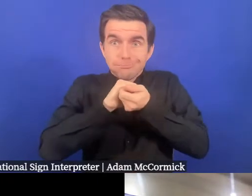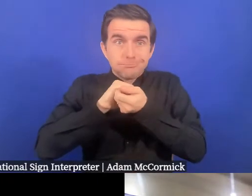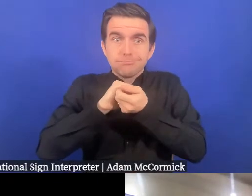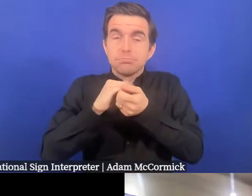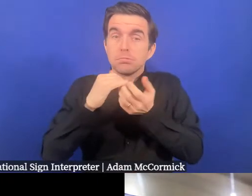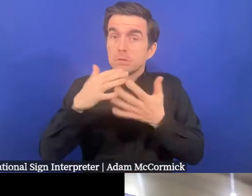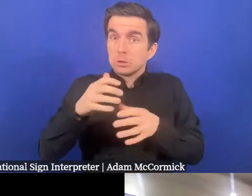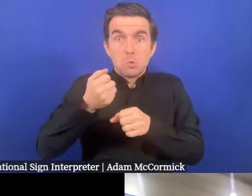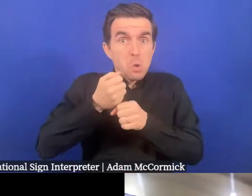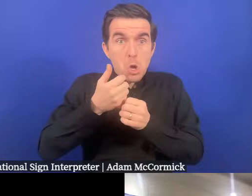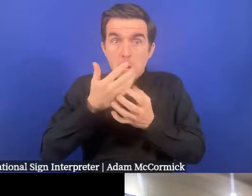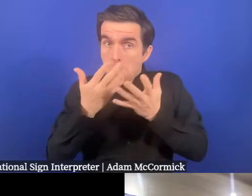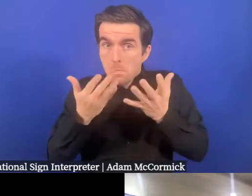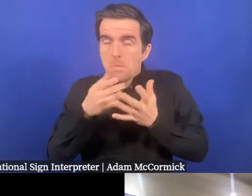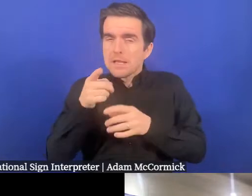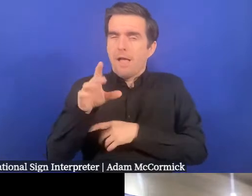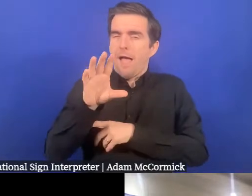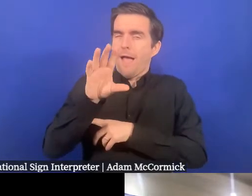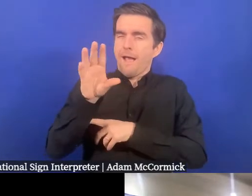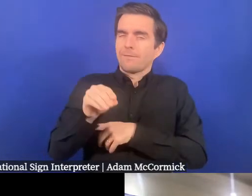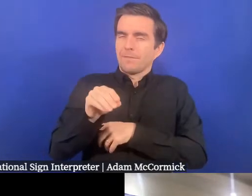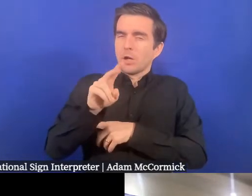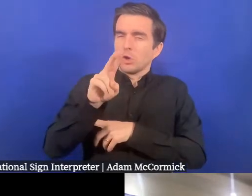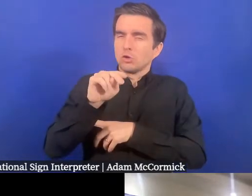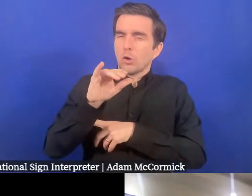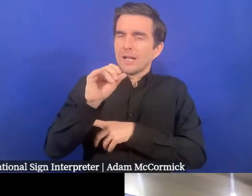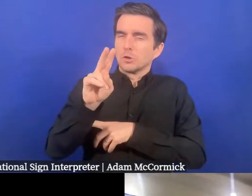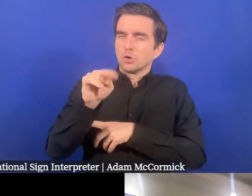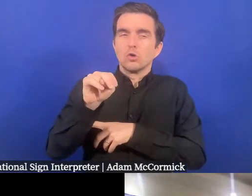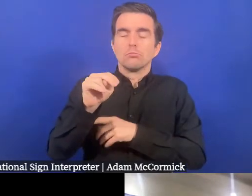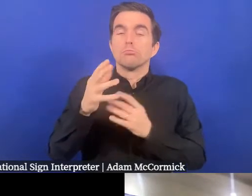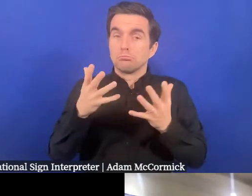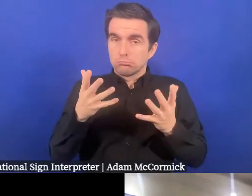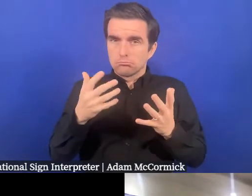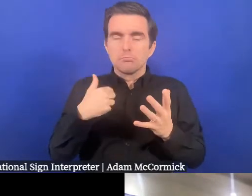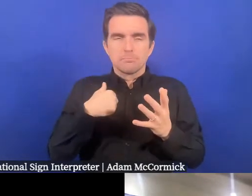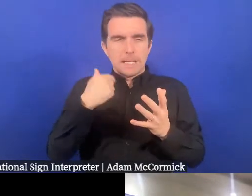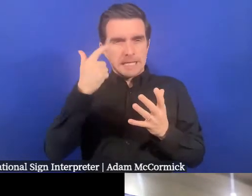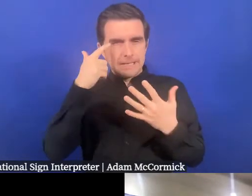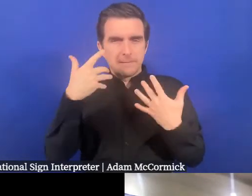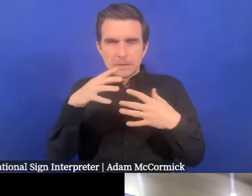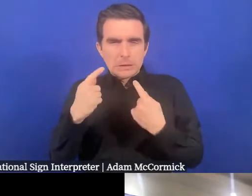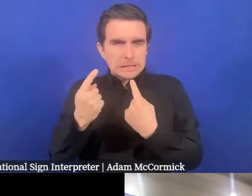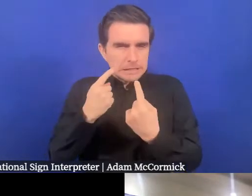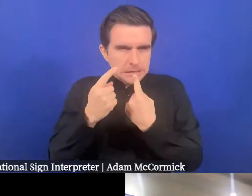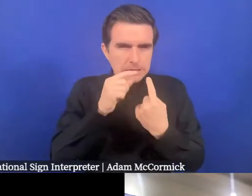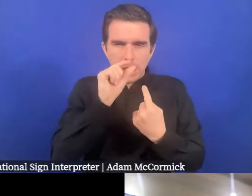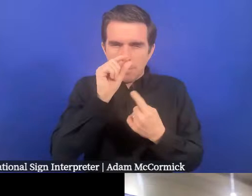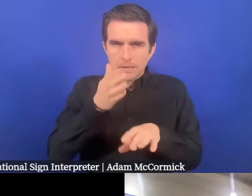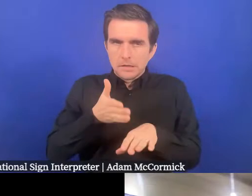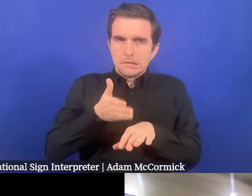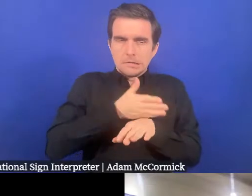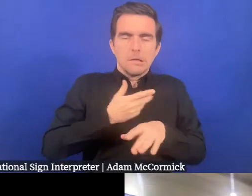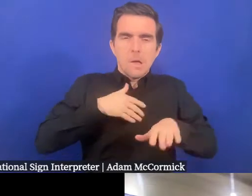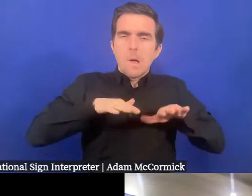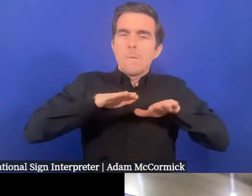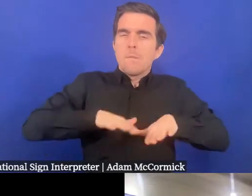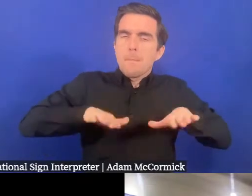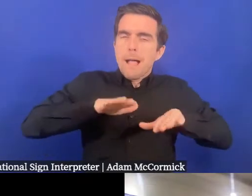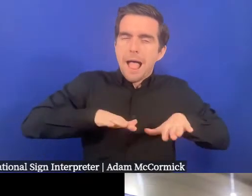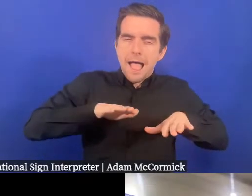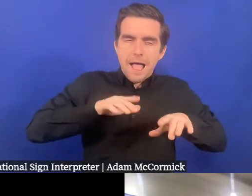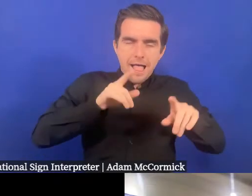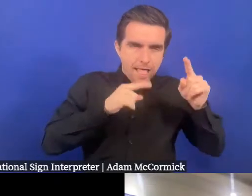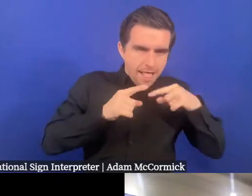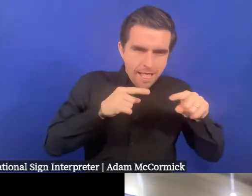please. We have colleagues interested in that aspect. And if you wanted to mention as well the Women in Tourism Leadership Program, I think that